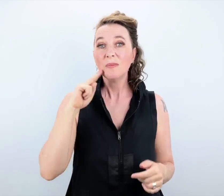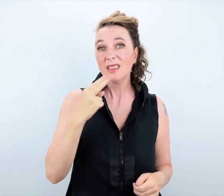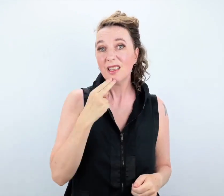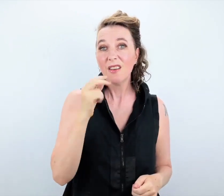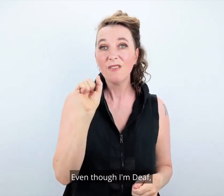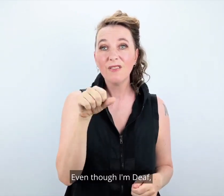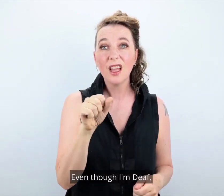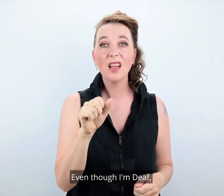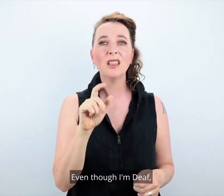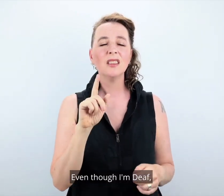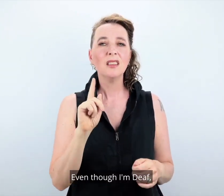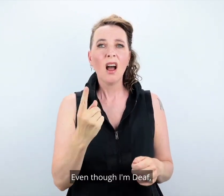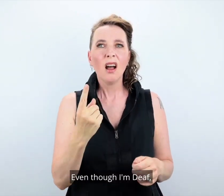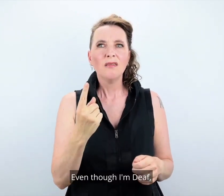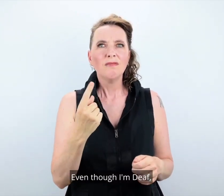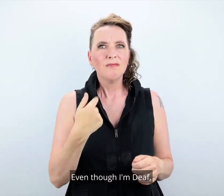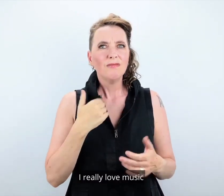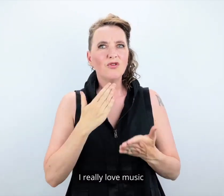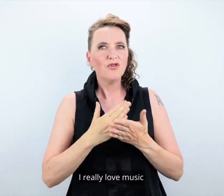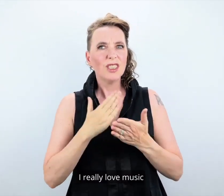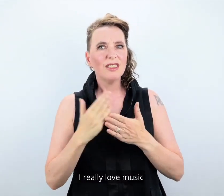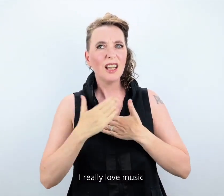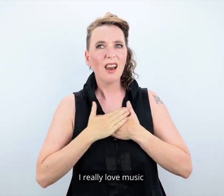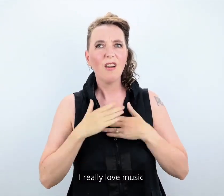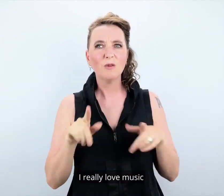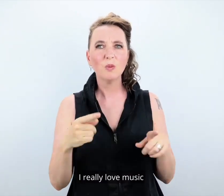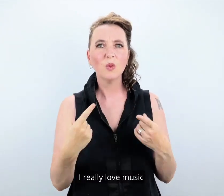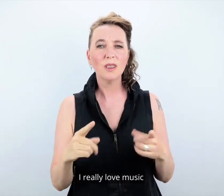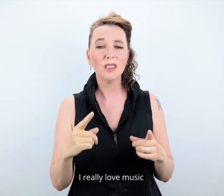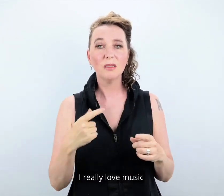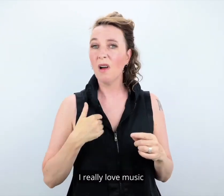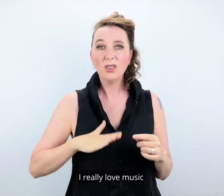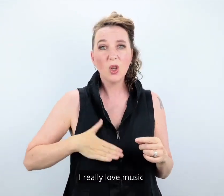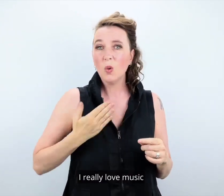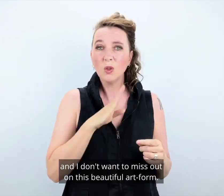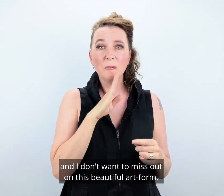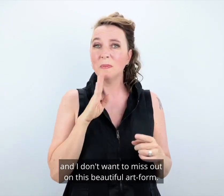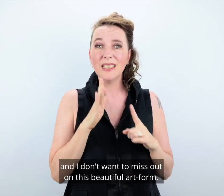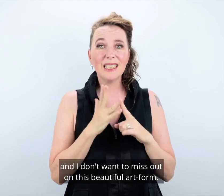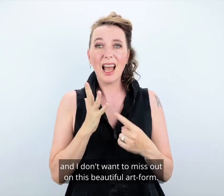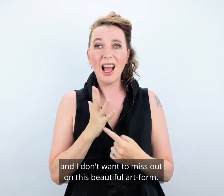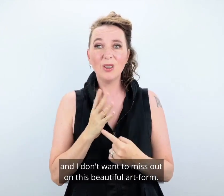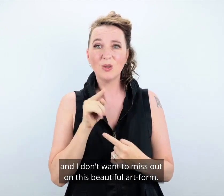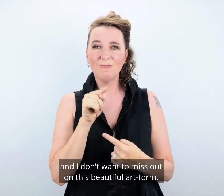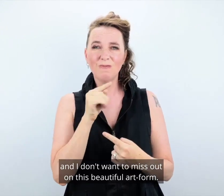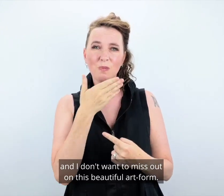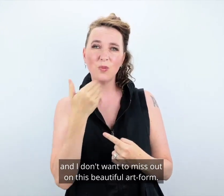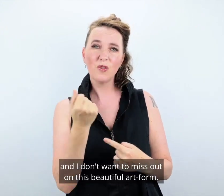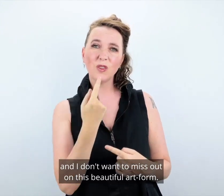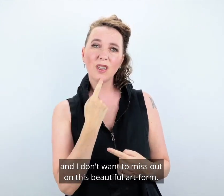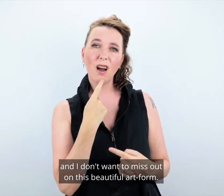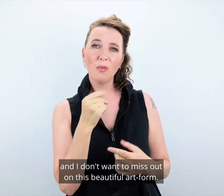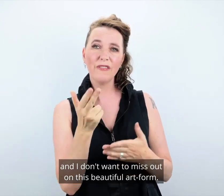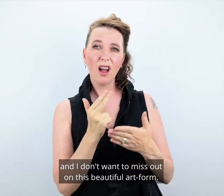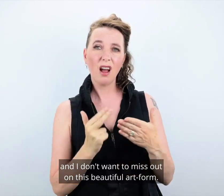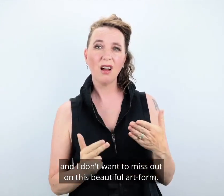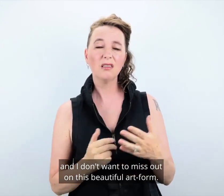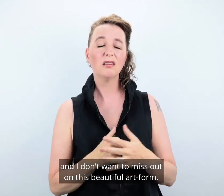Even though I'm deaf, I really love music and I don't want to miss out on this beautiful art